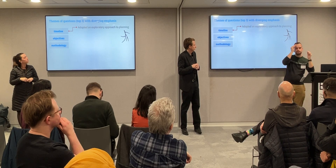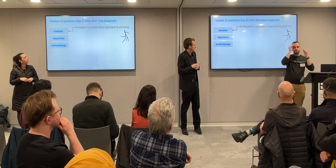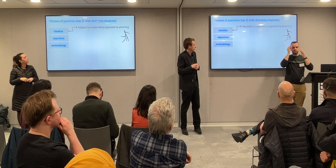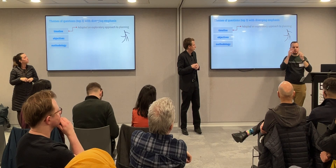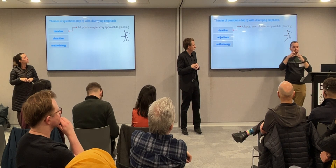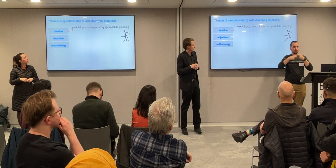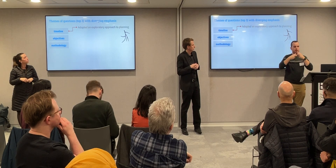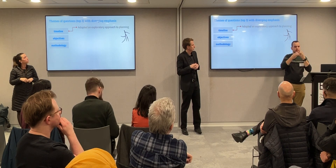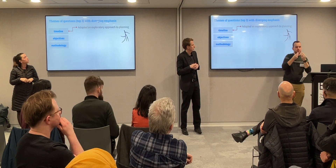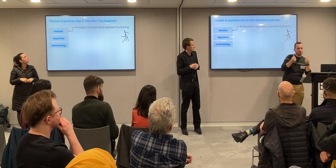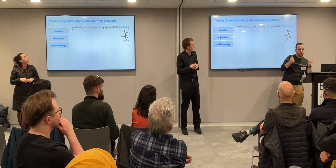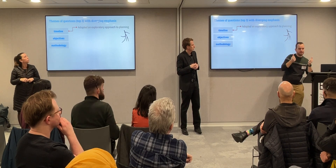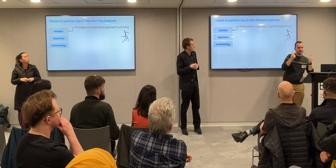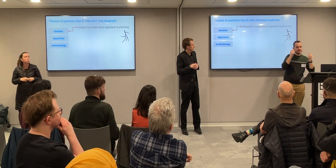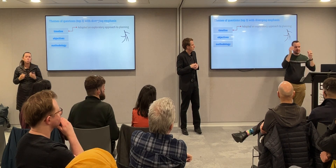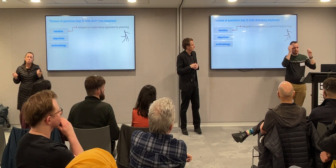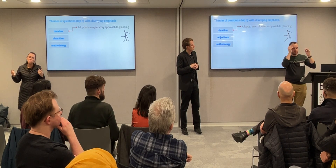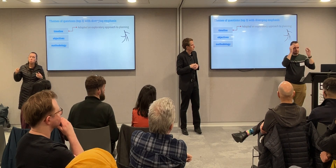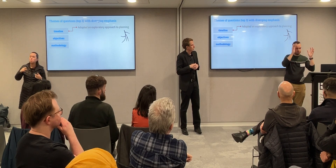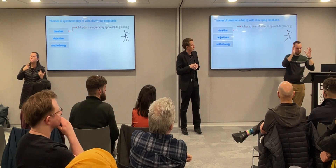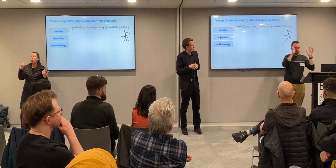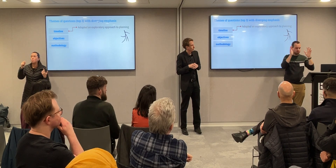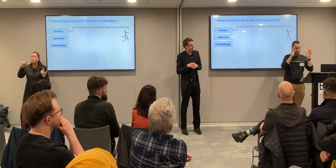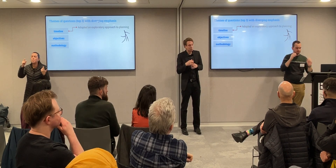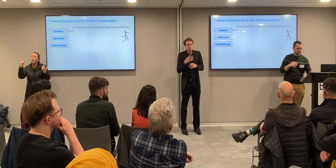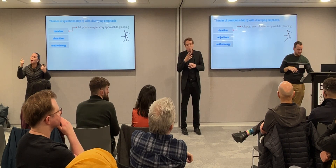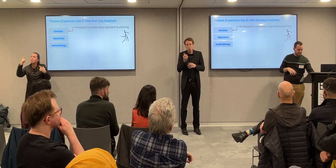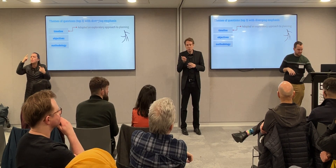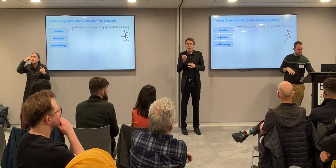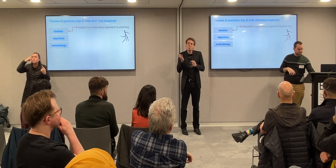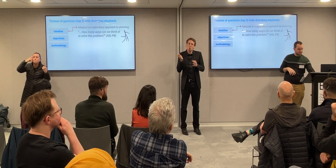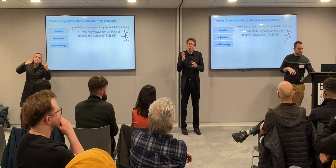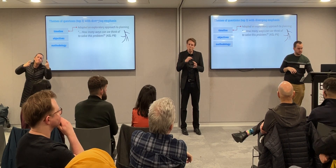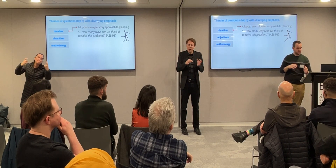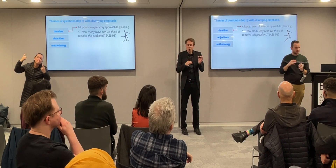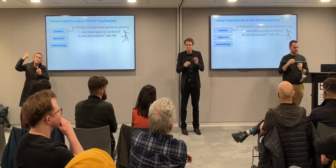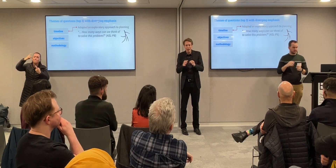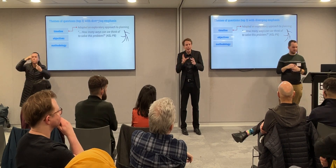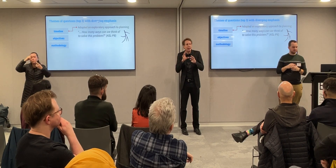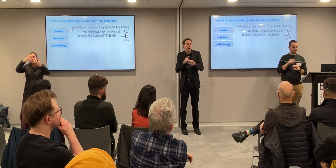There were some quite broad questions about problem solving.